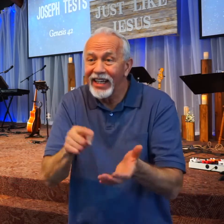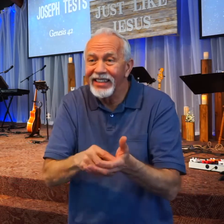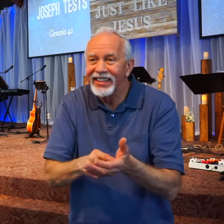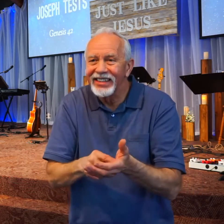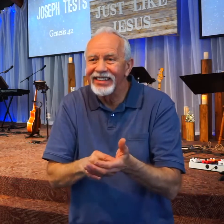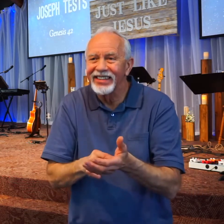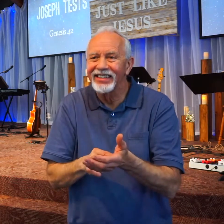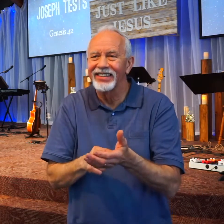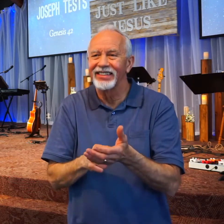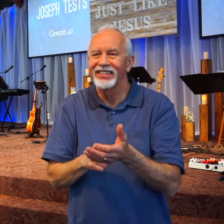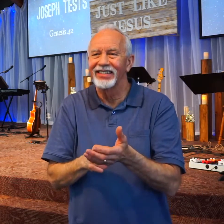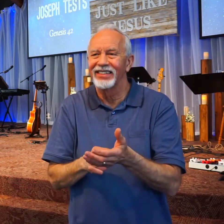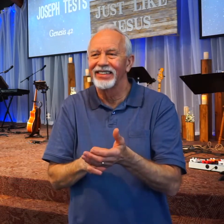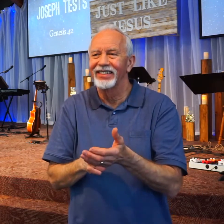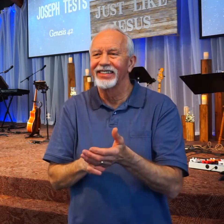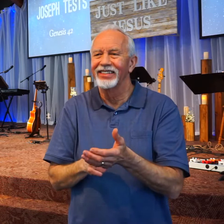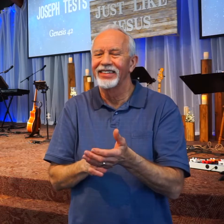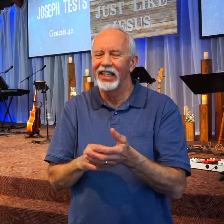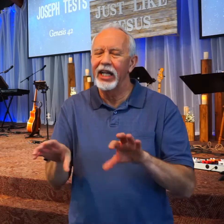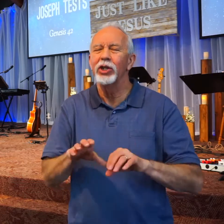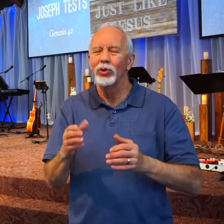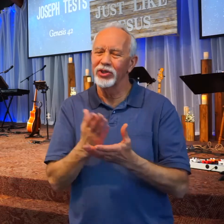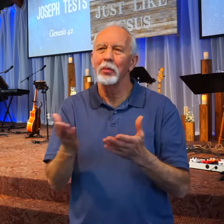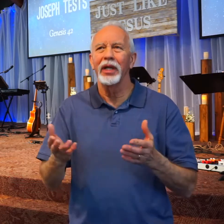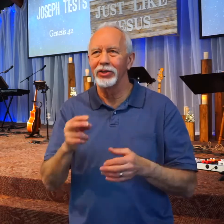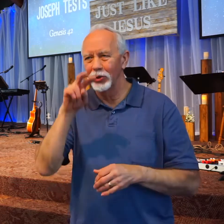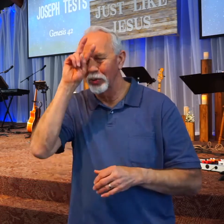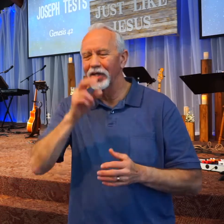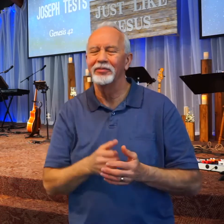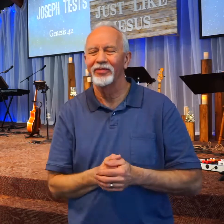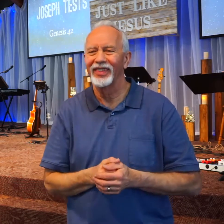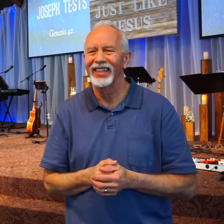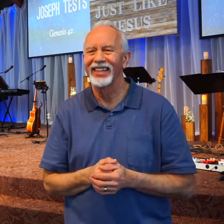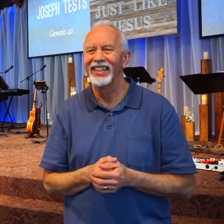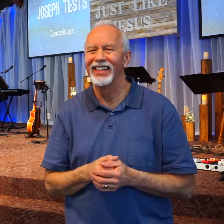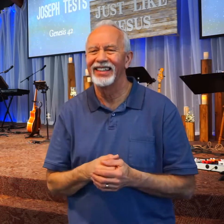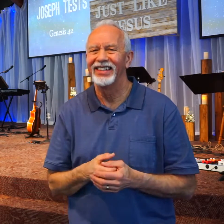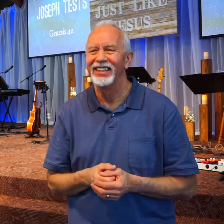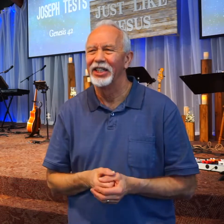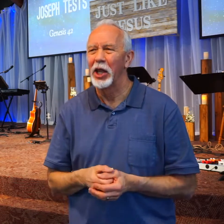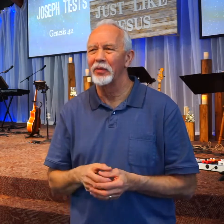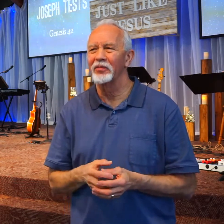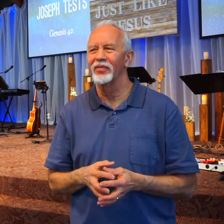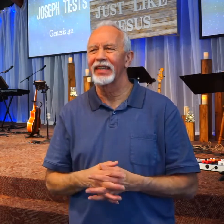That's the famous last words of a redneck, right there.